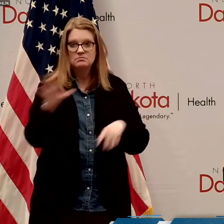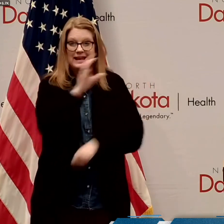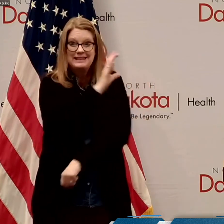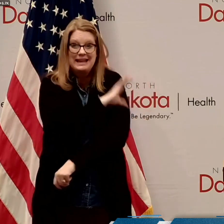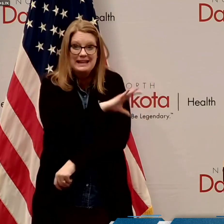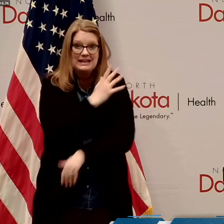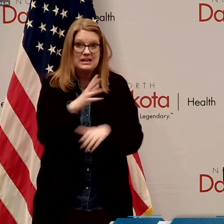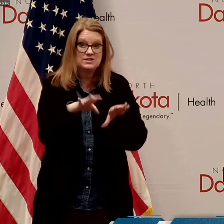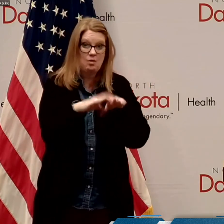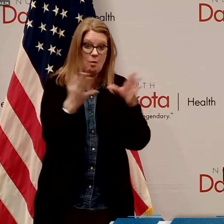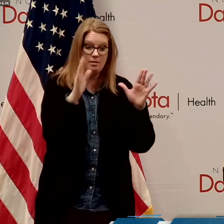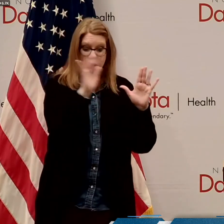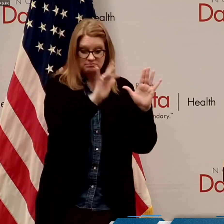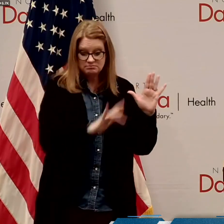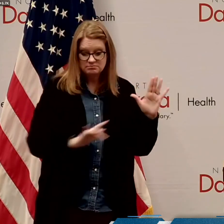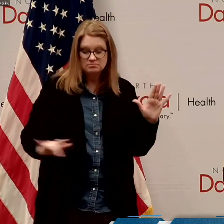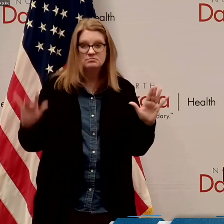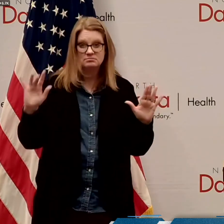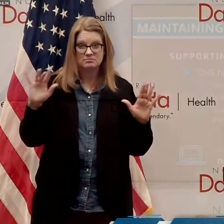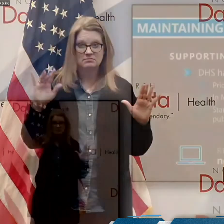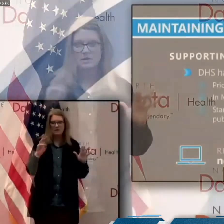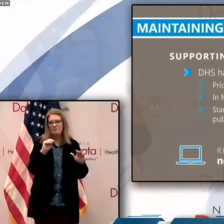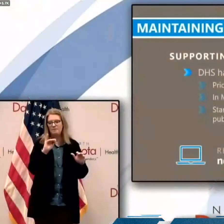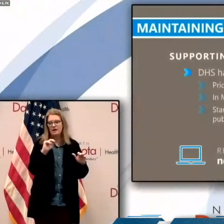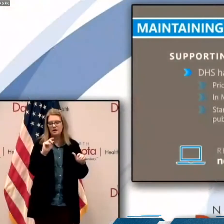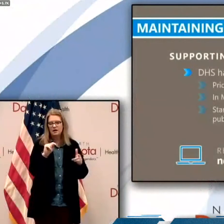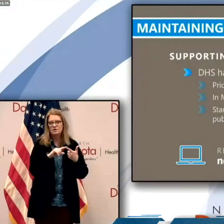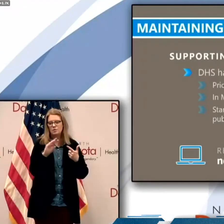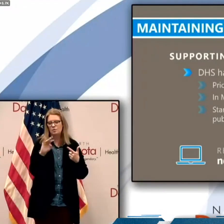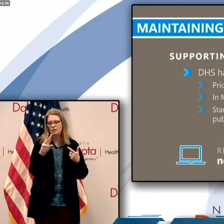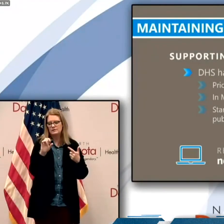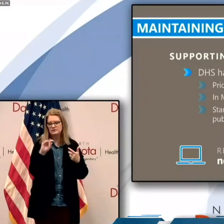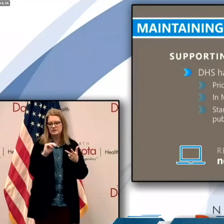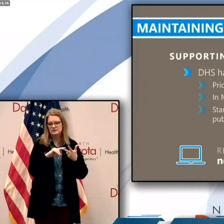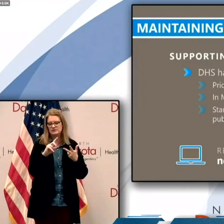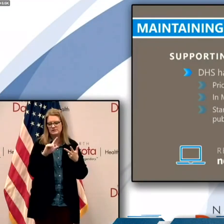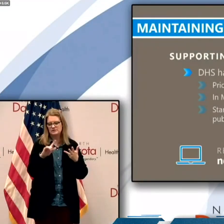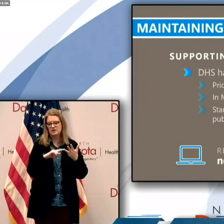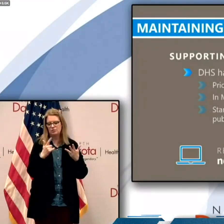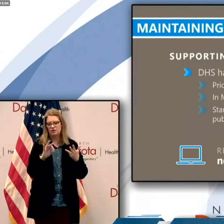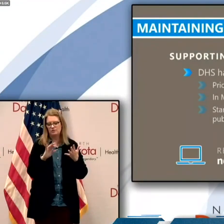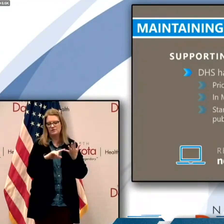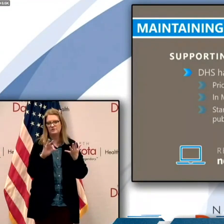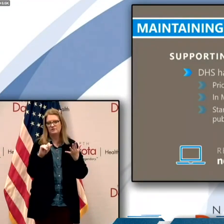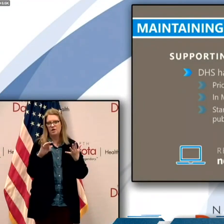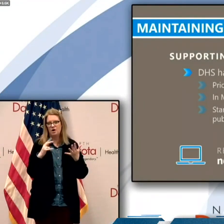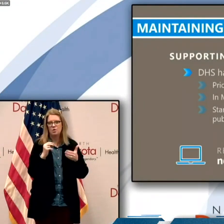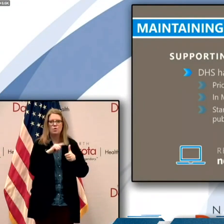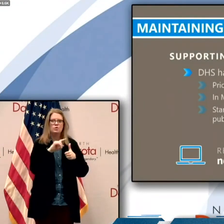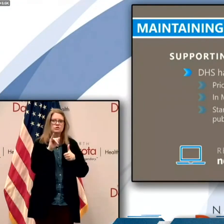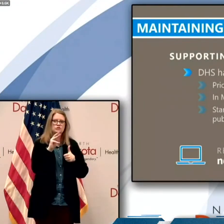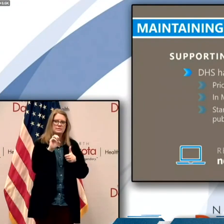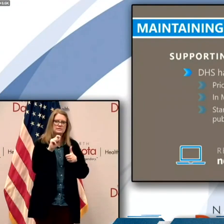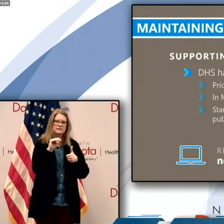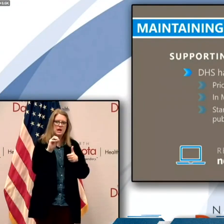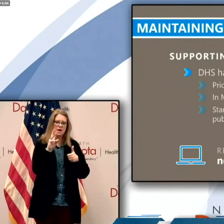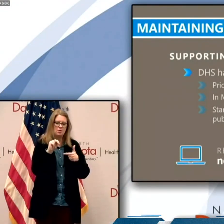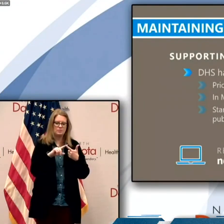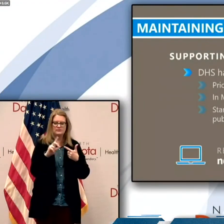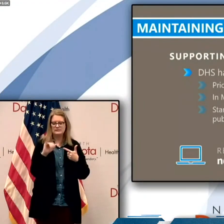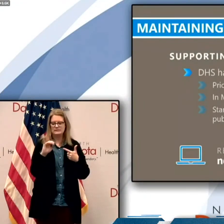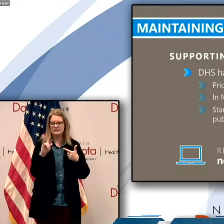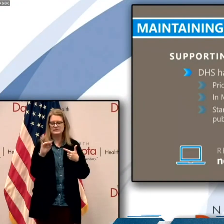providing outreach and clinical service. That's Minot, Williston, Devils Lake, Grand Forks, Fargo, Jamestown, Bismarck, and Dickinson.